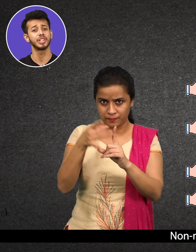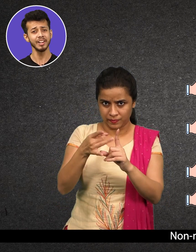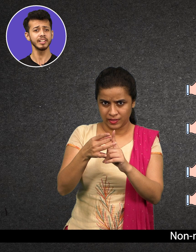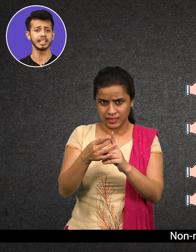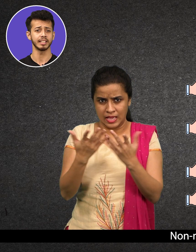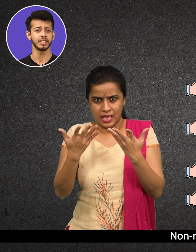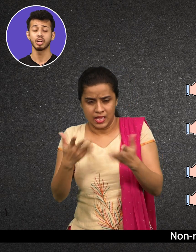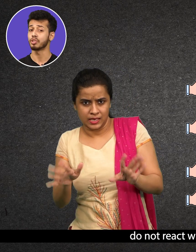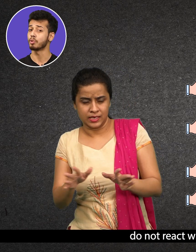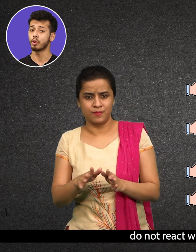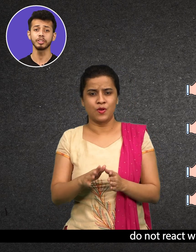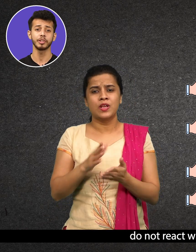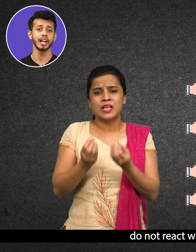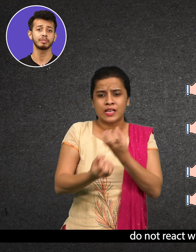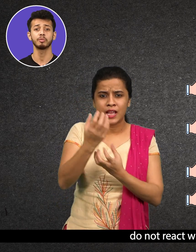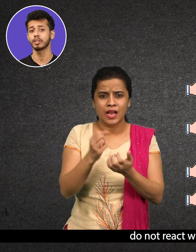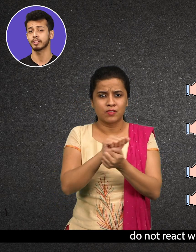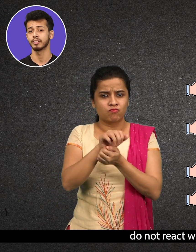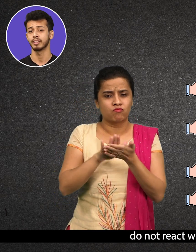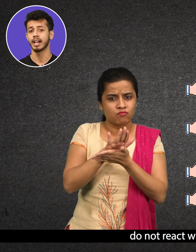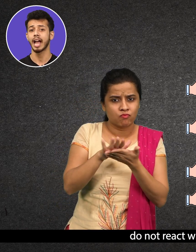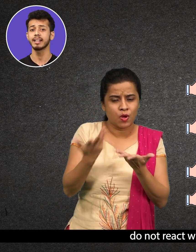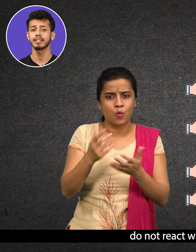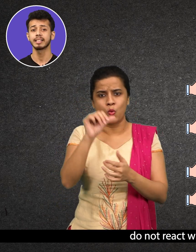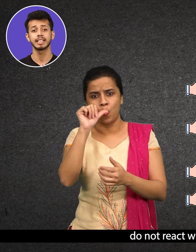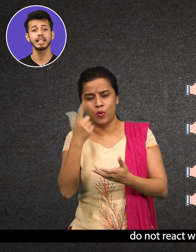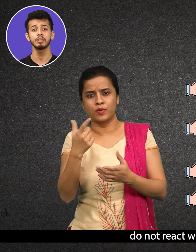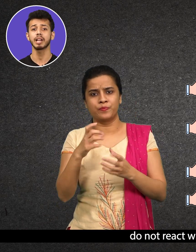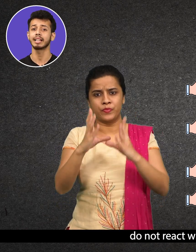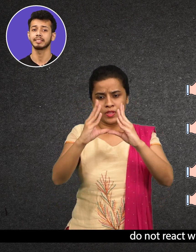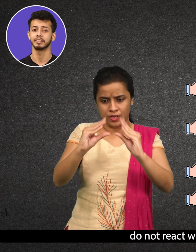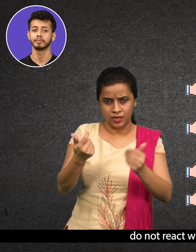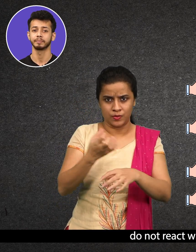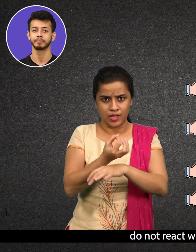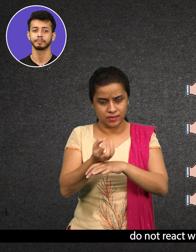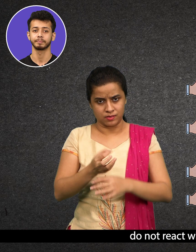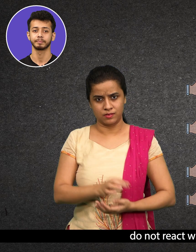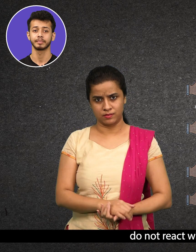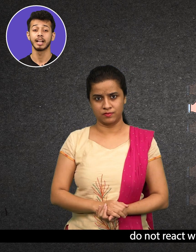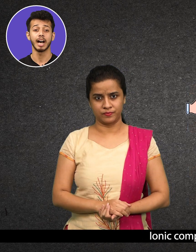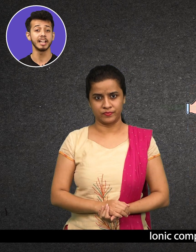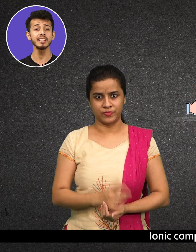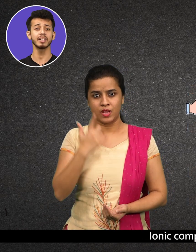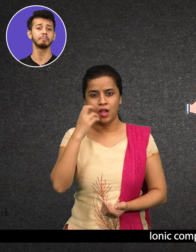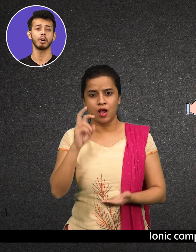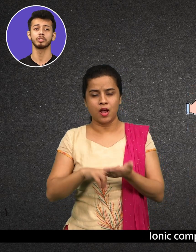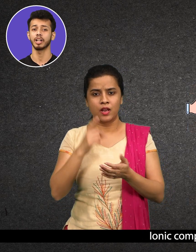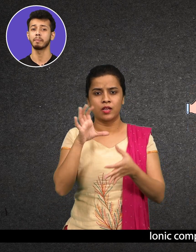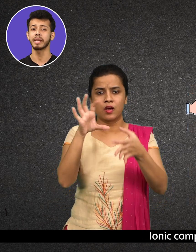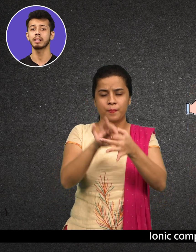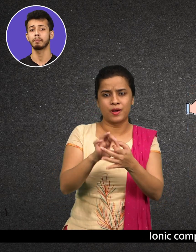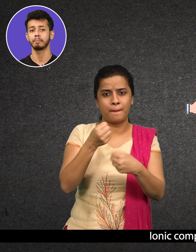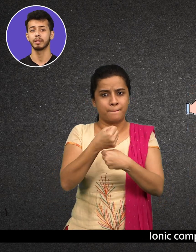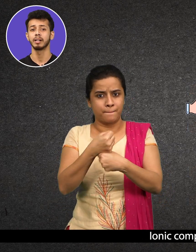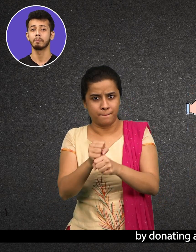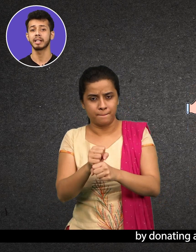Non-metals generally do not react with water and dilute acid. Ionic compounds are